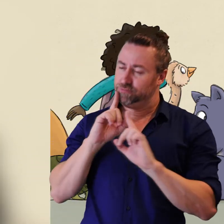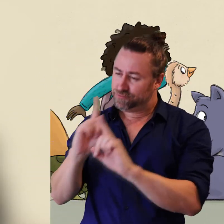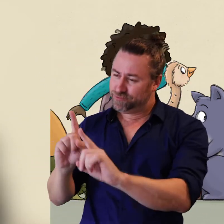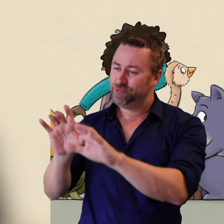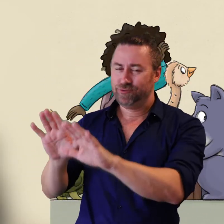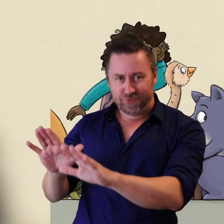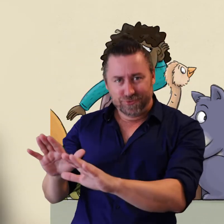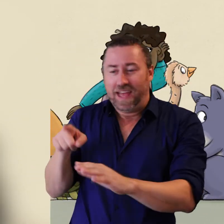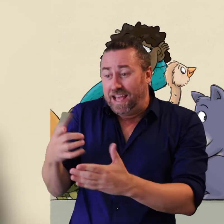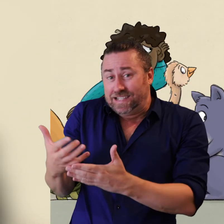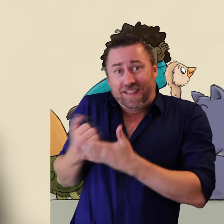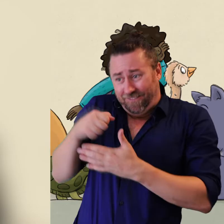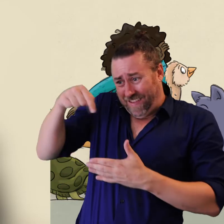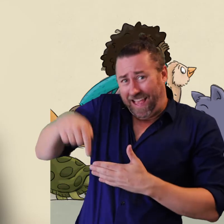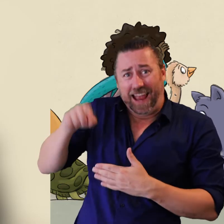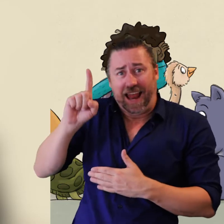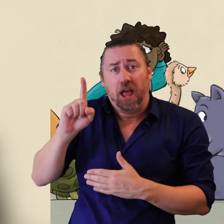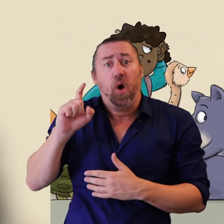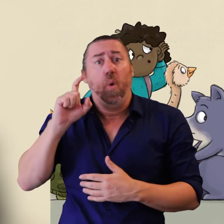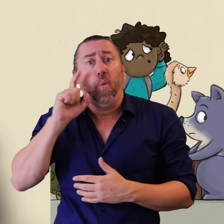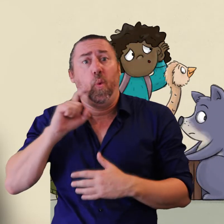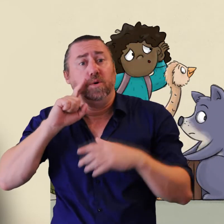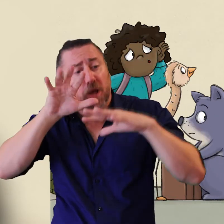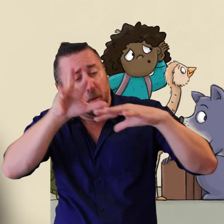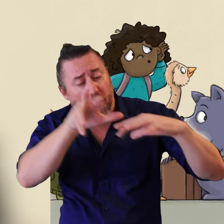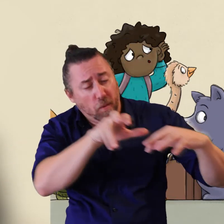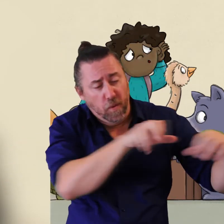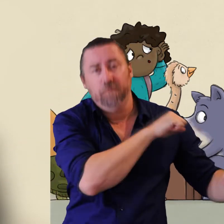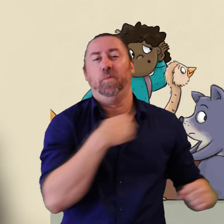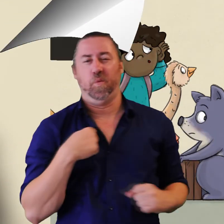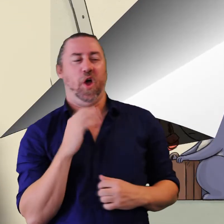right now," said Mr Frog. "We can go home when the water goes down."